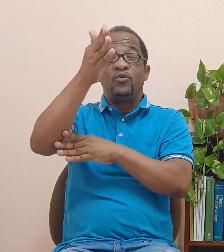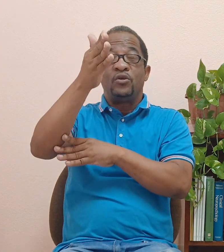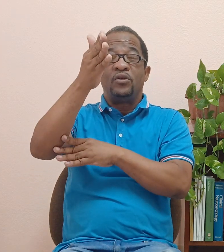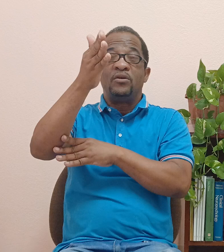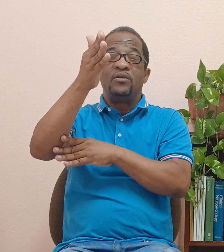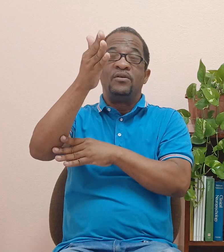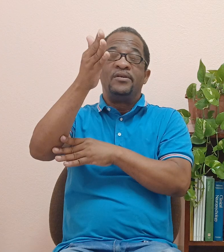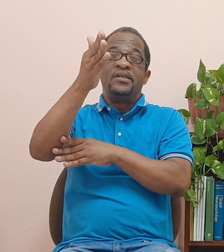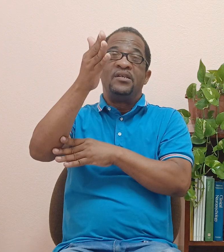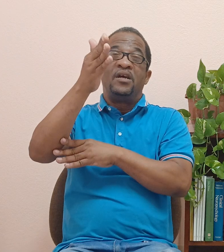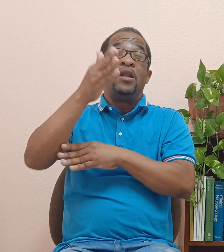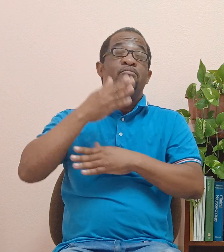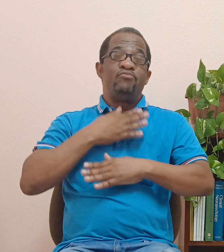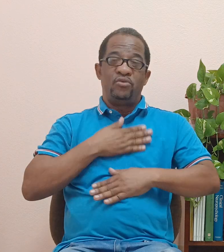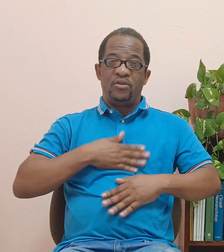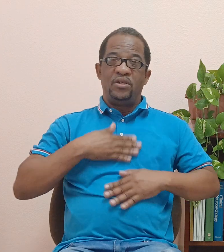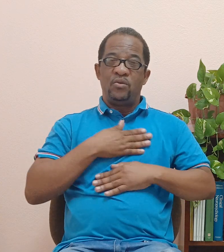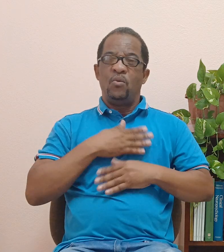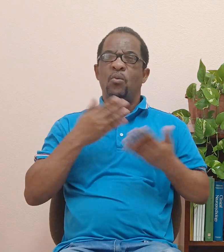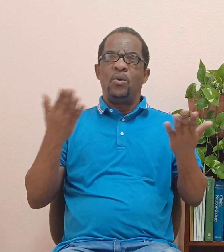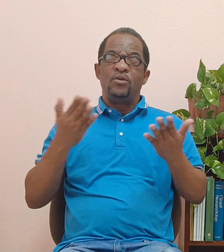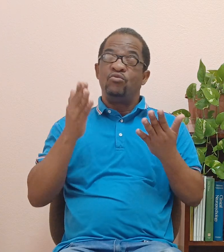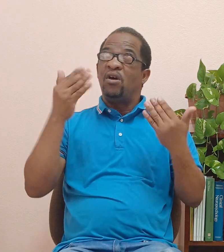to appreciate what you have done for me.